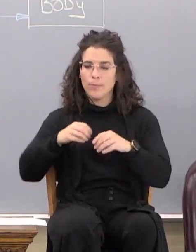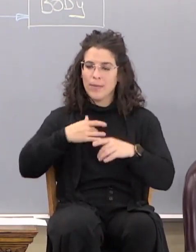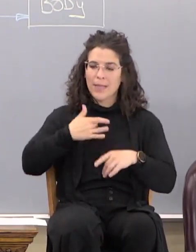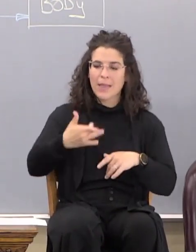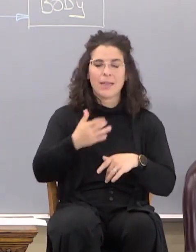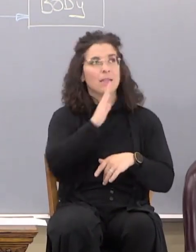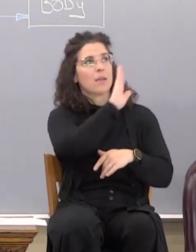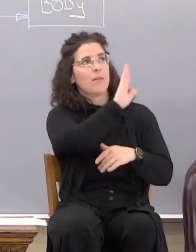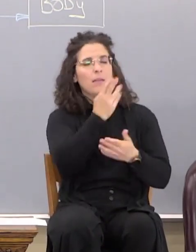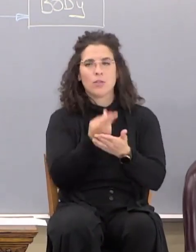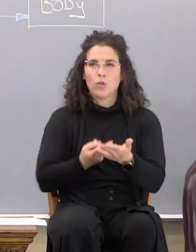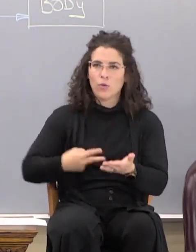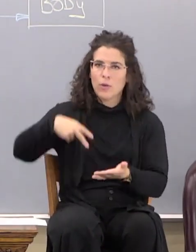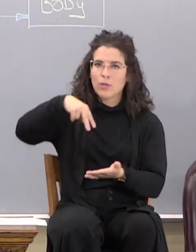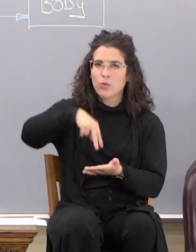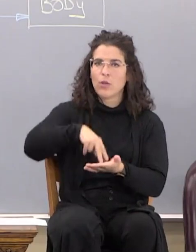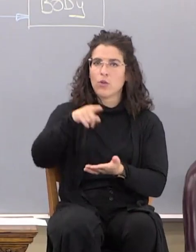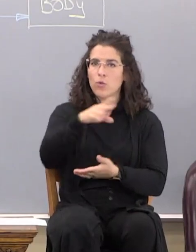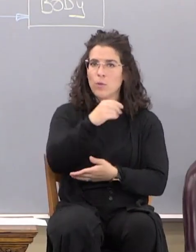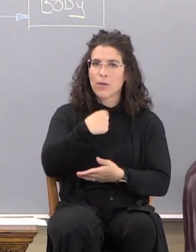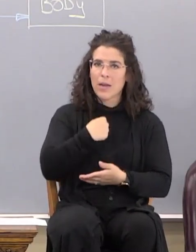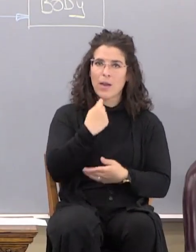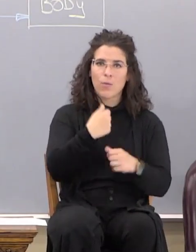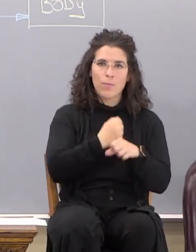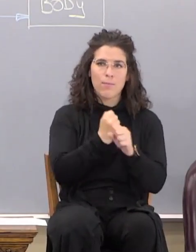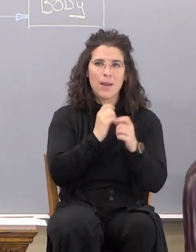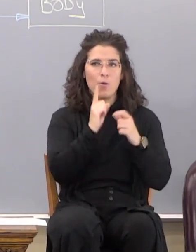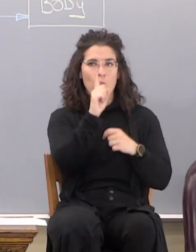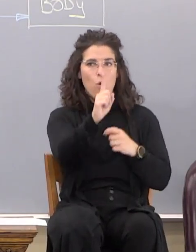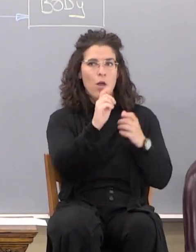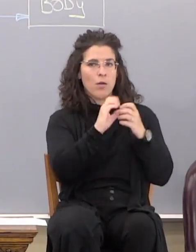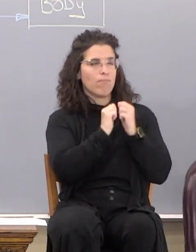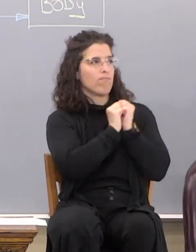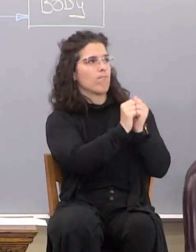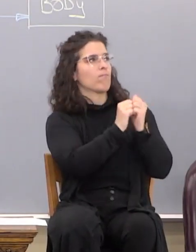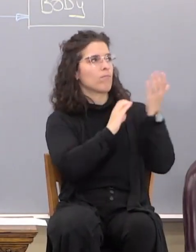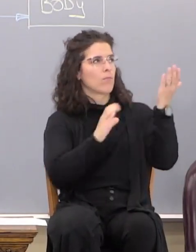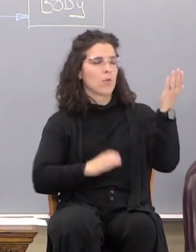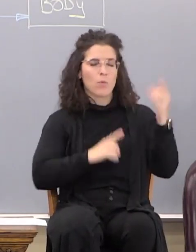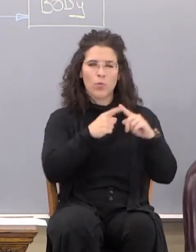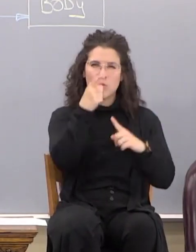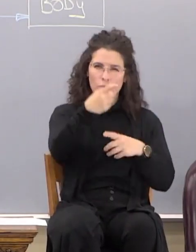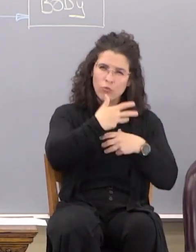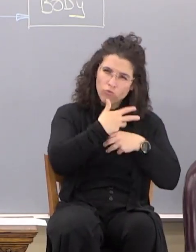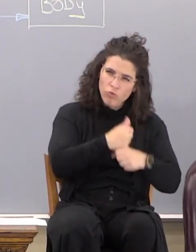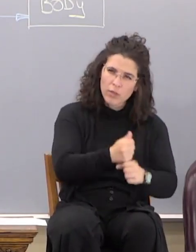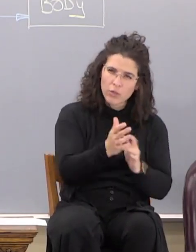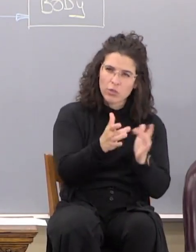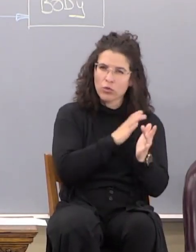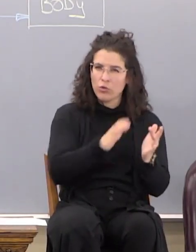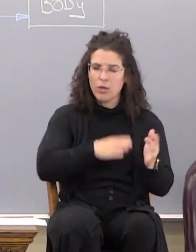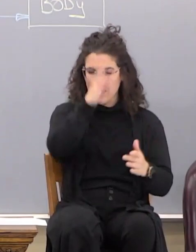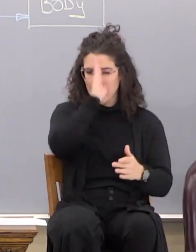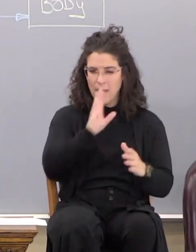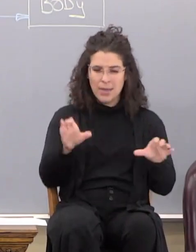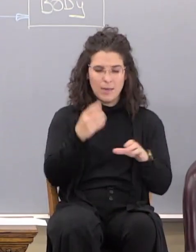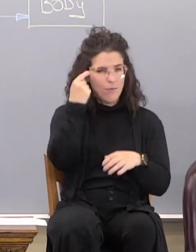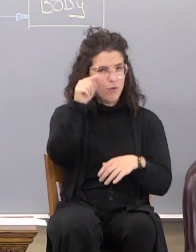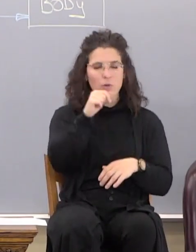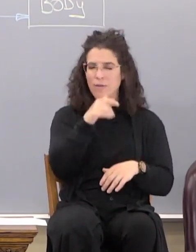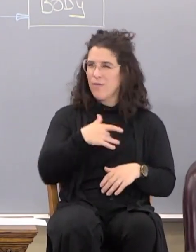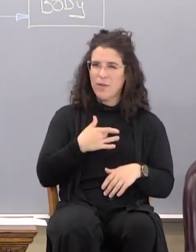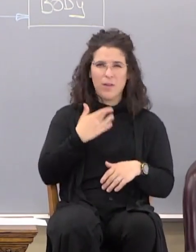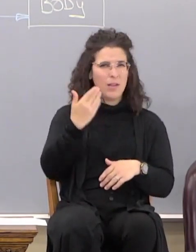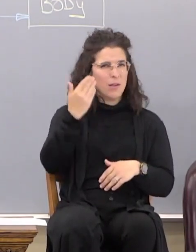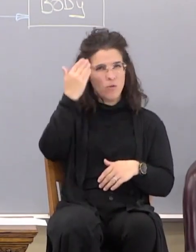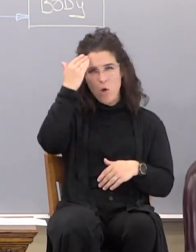of his resurrection. You and I were made one with Christ. When you trusted the Lord Jesus Christ, something that God did for you, you didn't feel it, you didn't sense it, you wouldn't